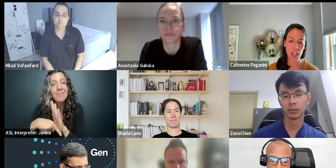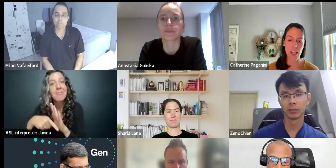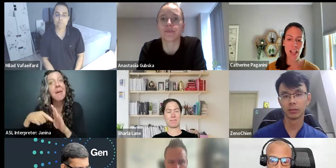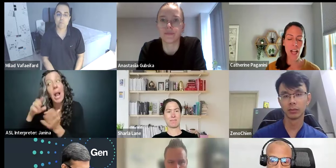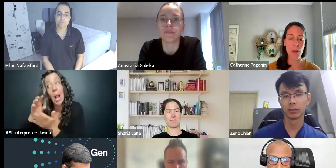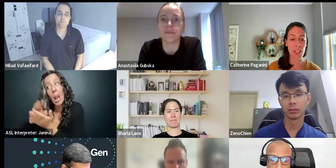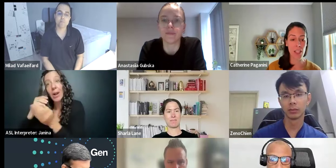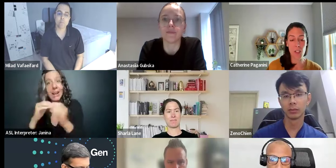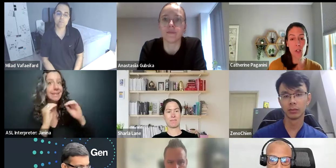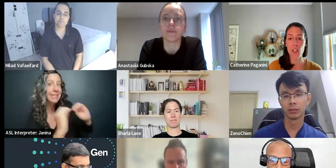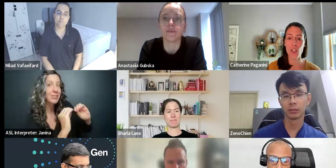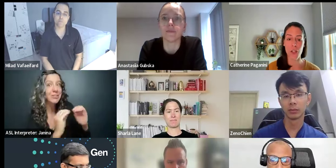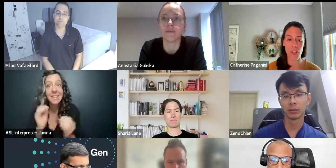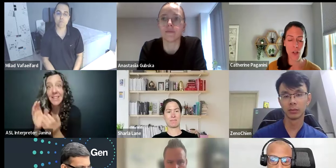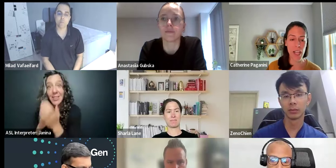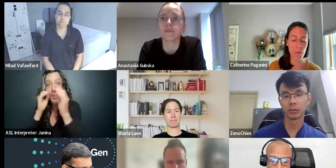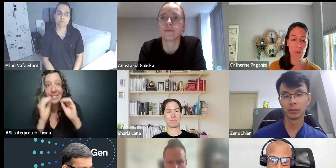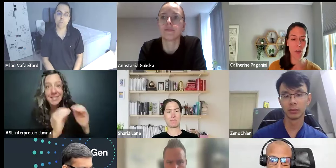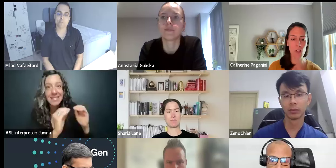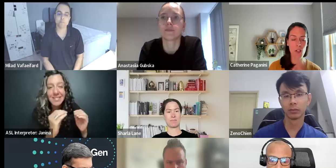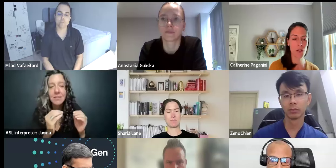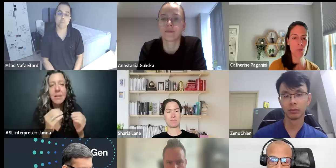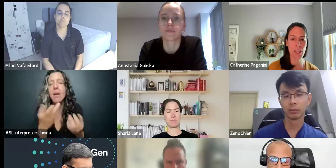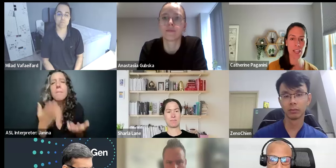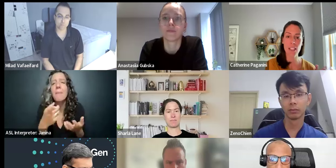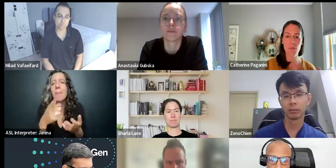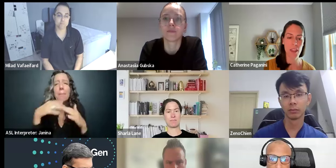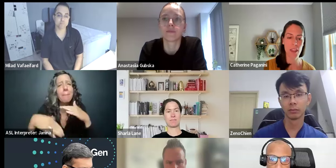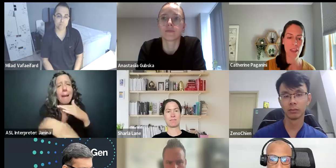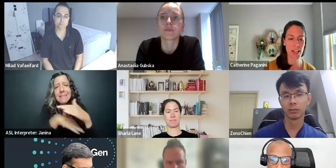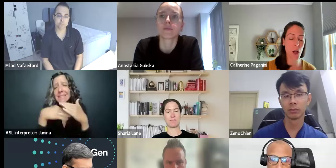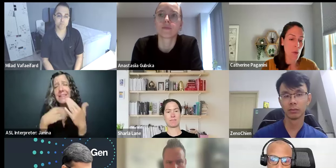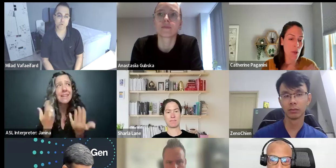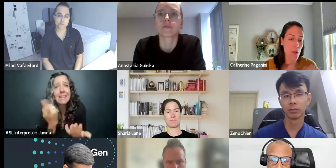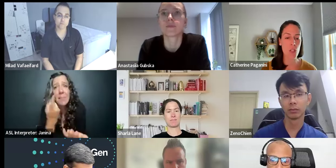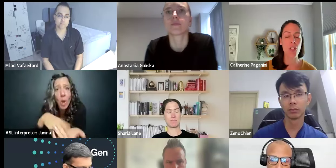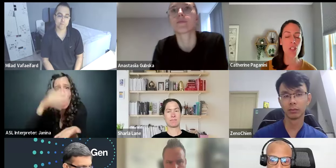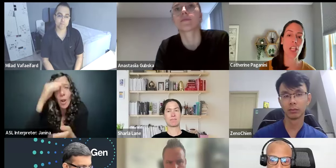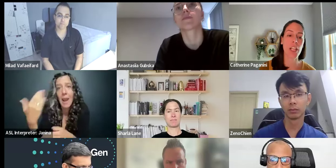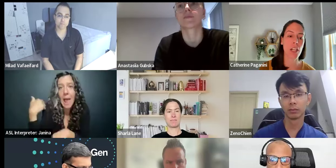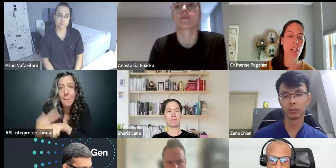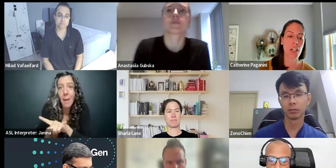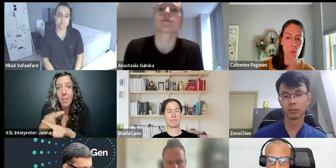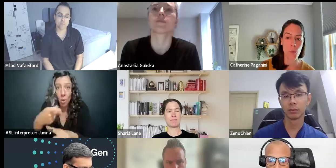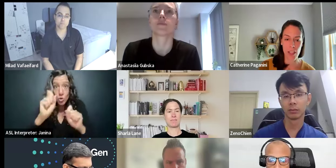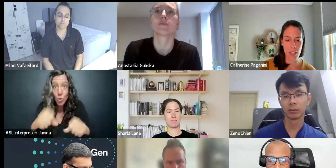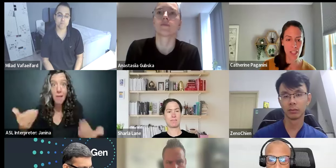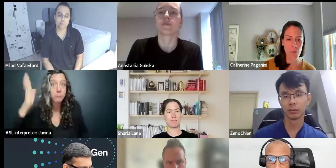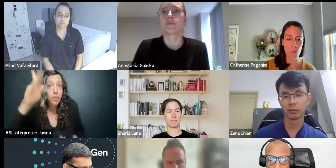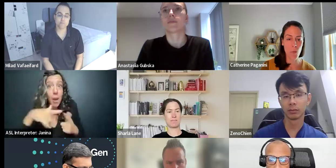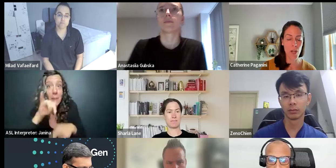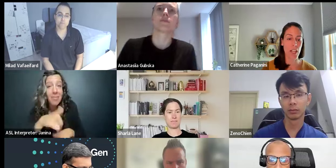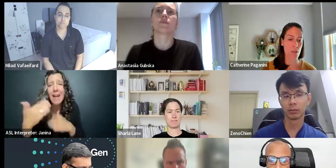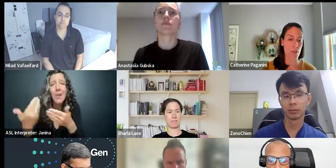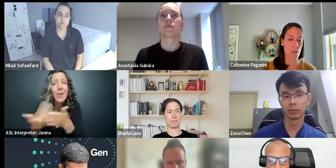basic talk about things that you just learned, you know, like maybe you just learned something last month and then it's like, oh, I'm just going to share with